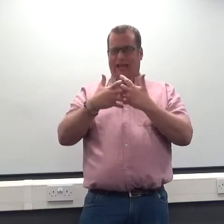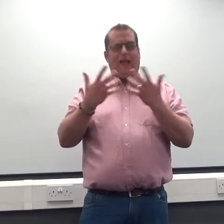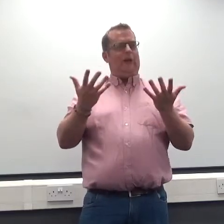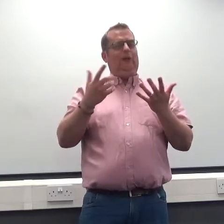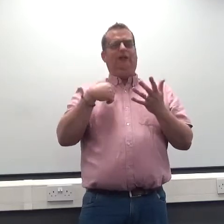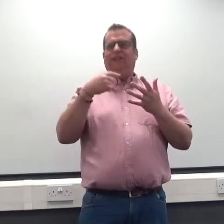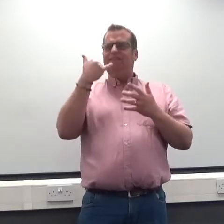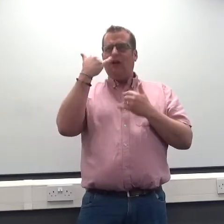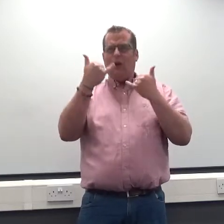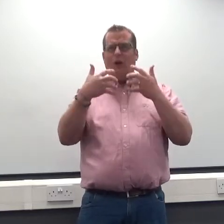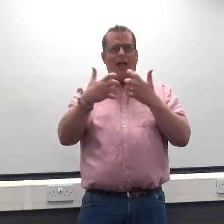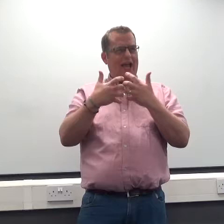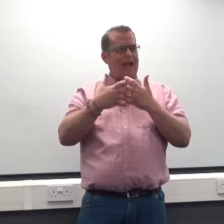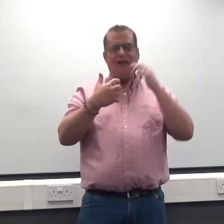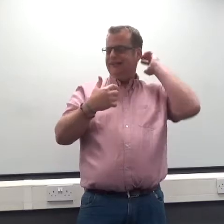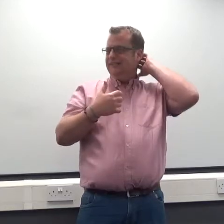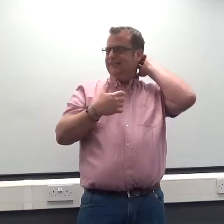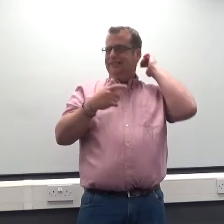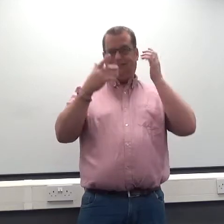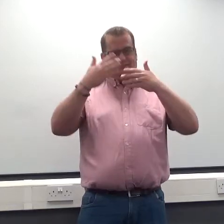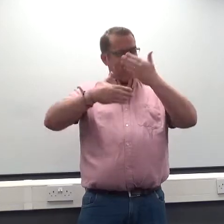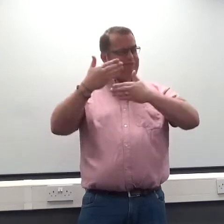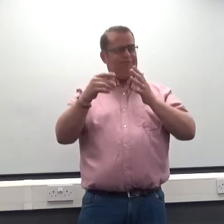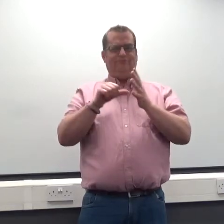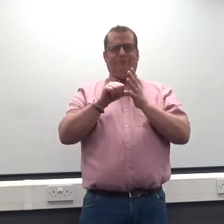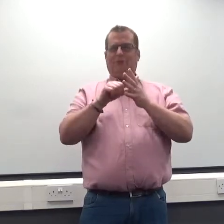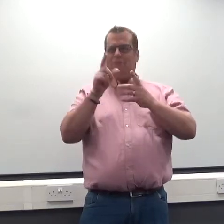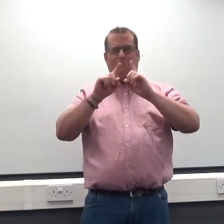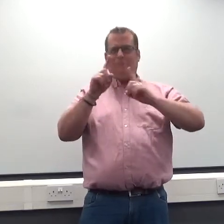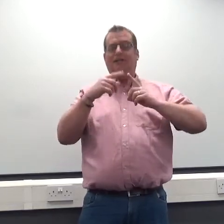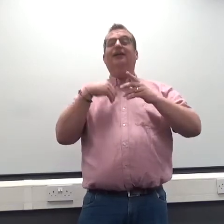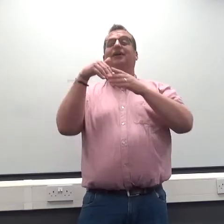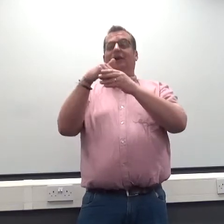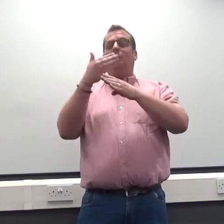And I was wondering, how am I going to be able to cope? How am I going to make phone calls in the work placement because I am deaf?